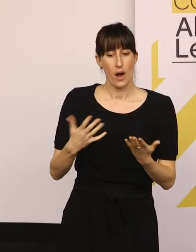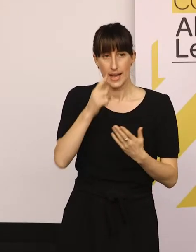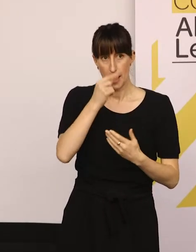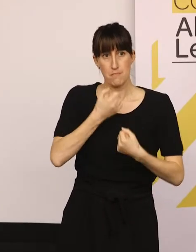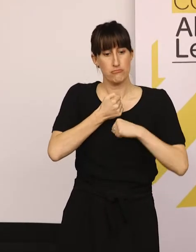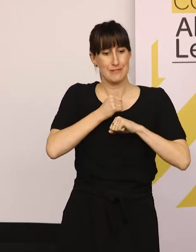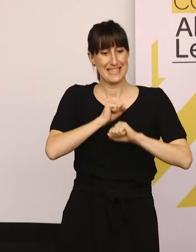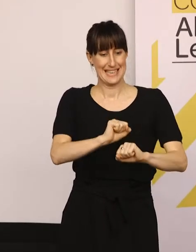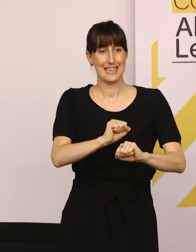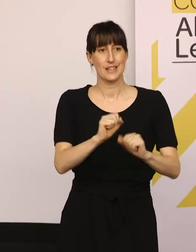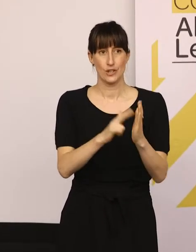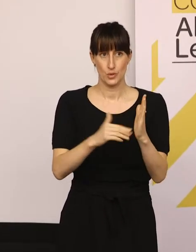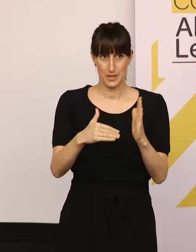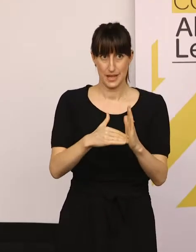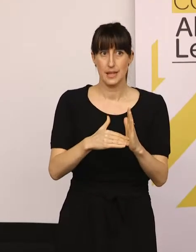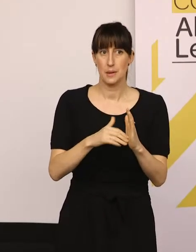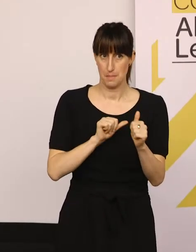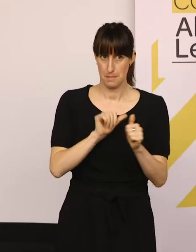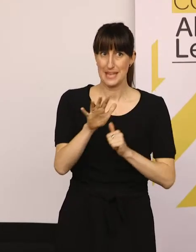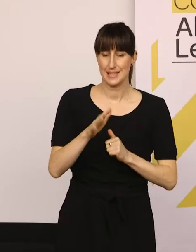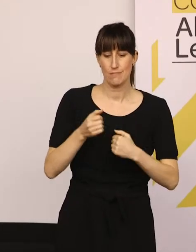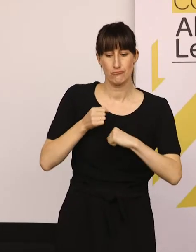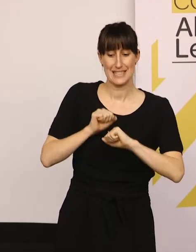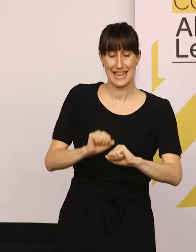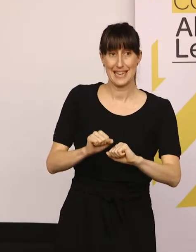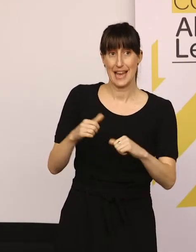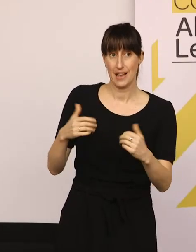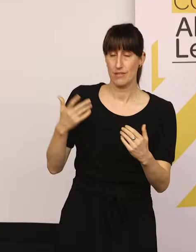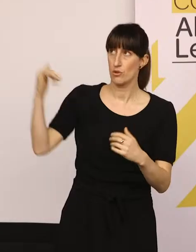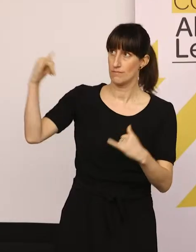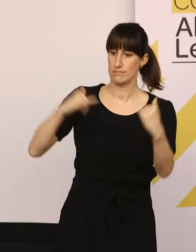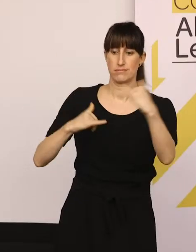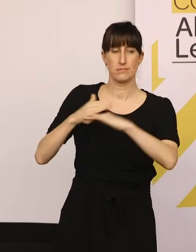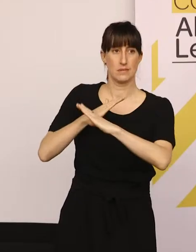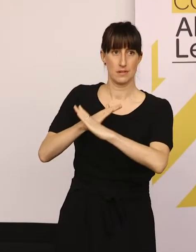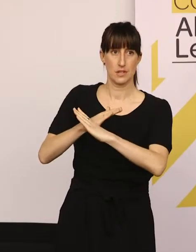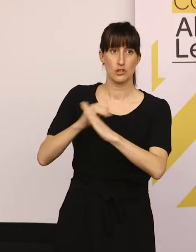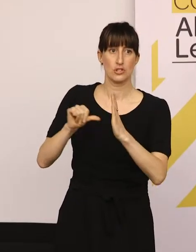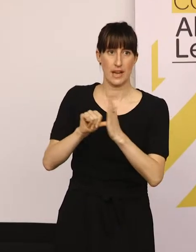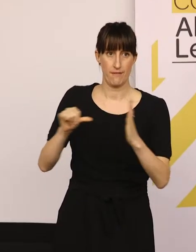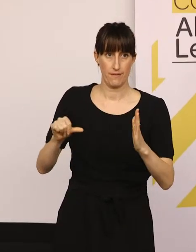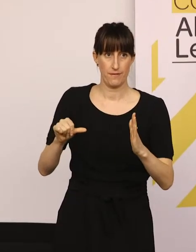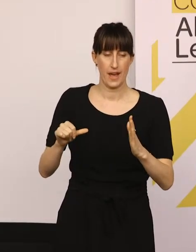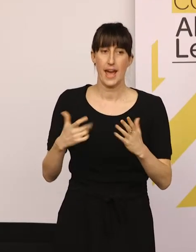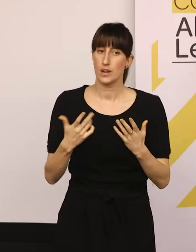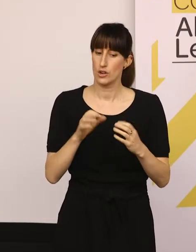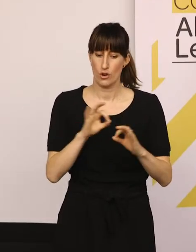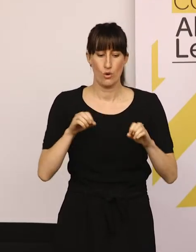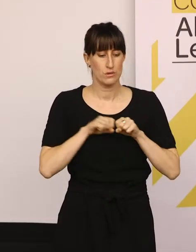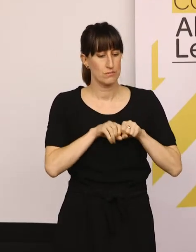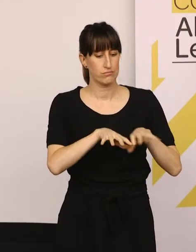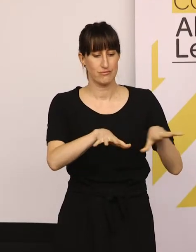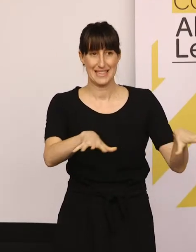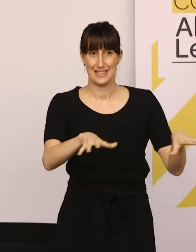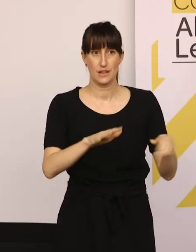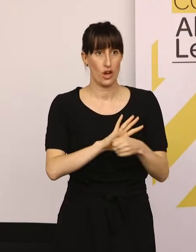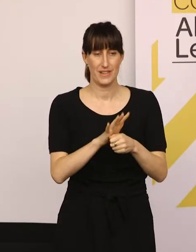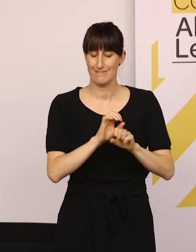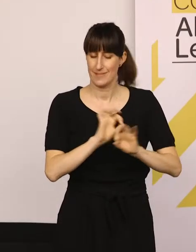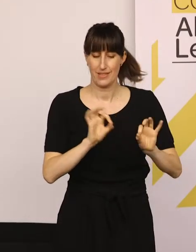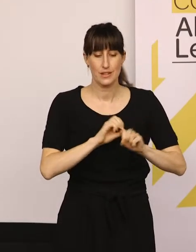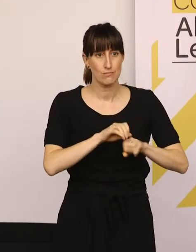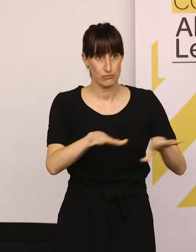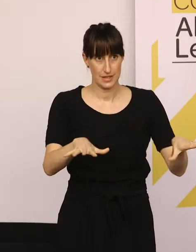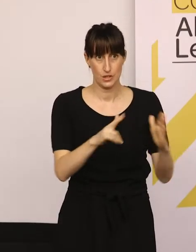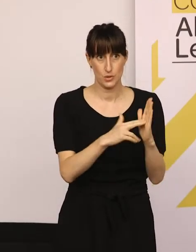confident we have eliminated community transmission of the virus here in New Zealand. So with